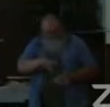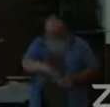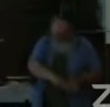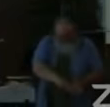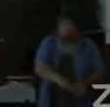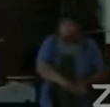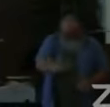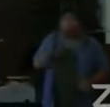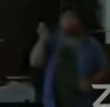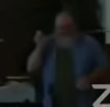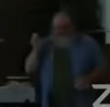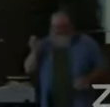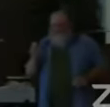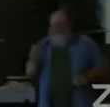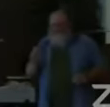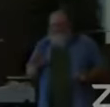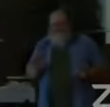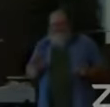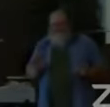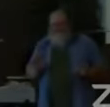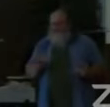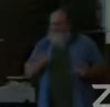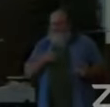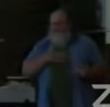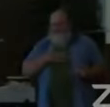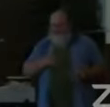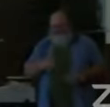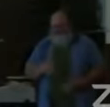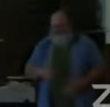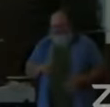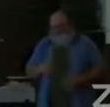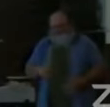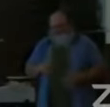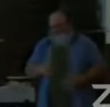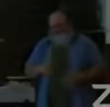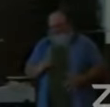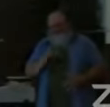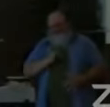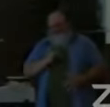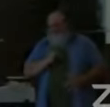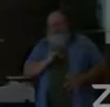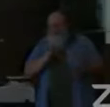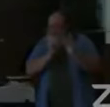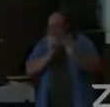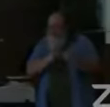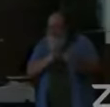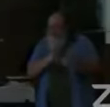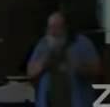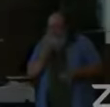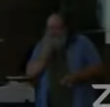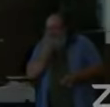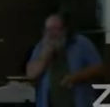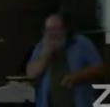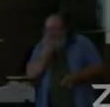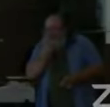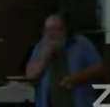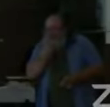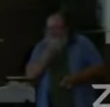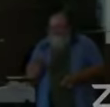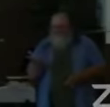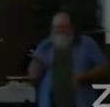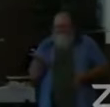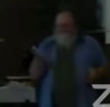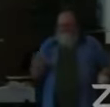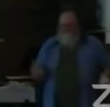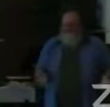I don't like to go to the dentist. My stomach hurts when I have to go to the dentist. But why do we subject ourselves to that kind of pain and suffering?